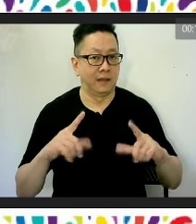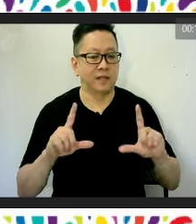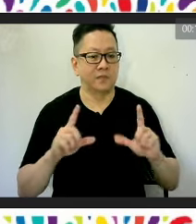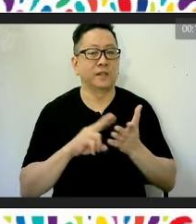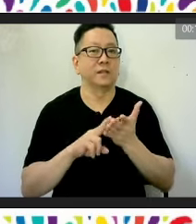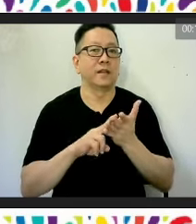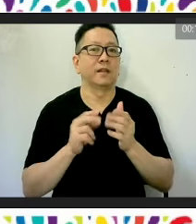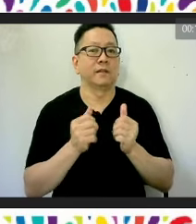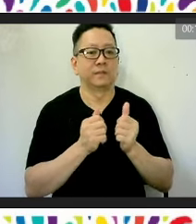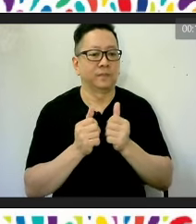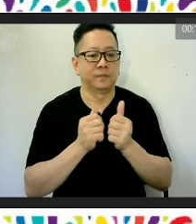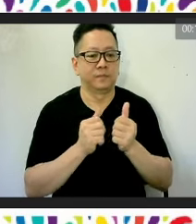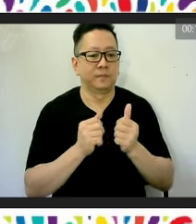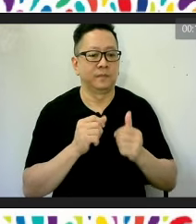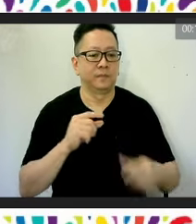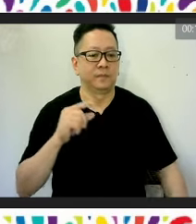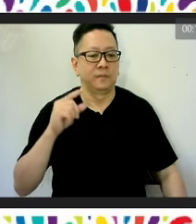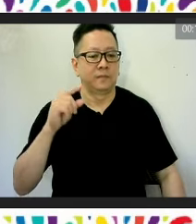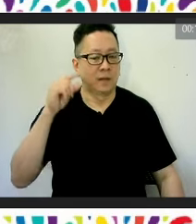Okay, let's read together.